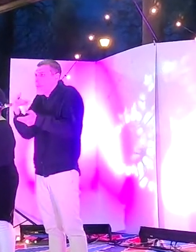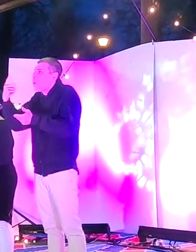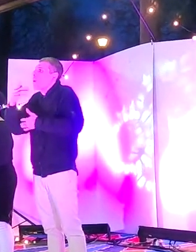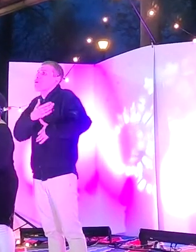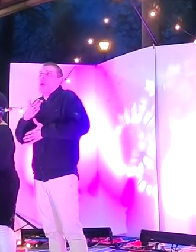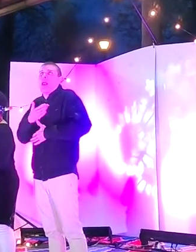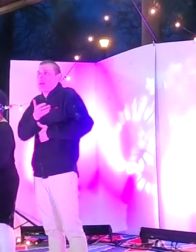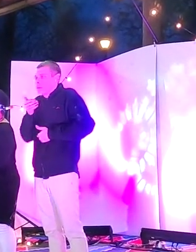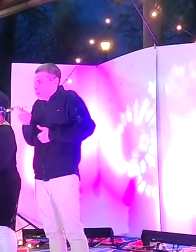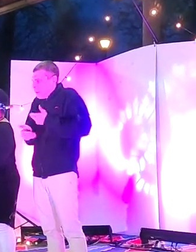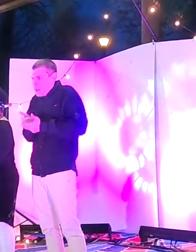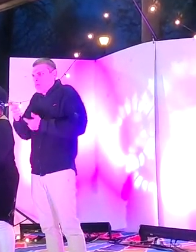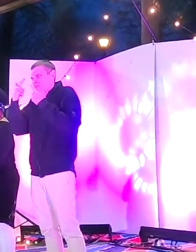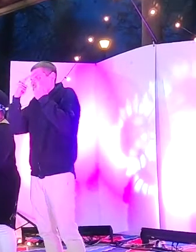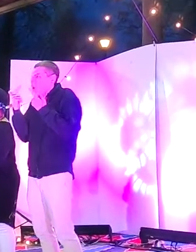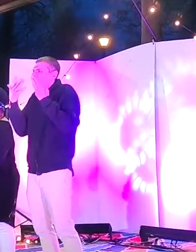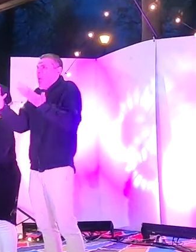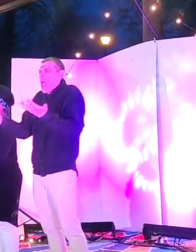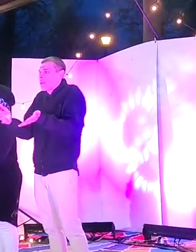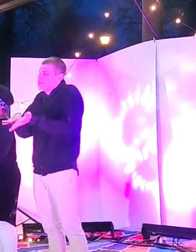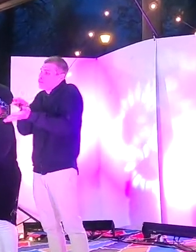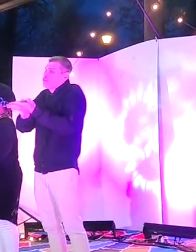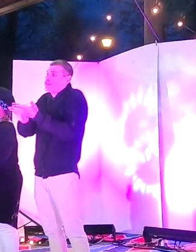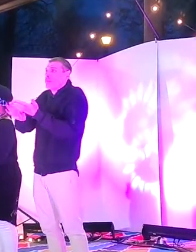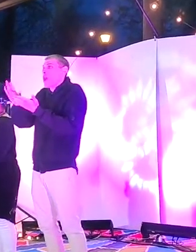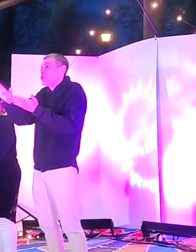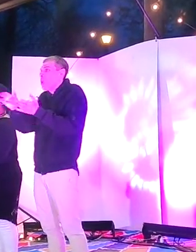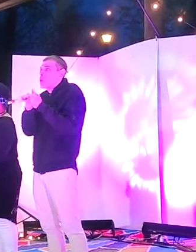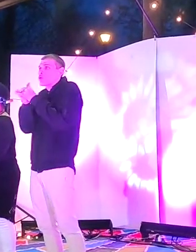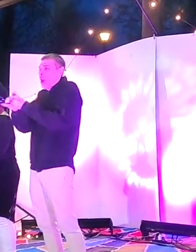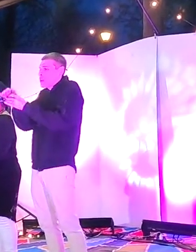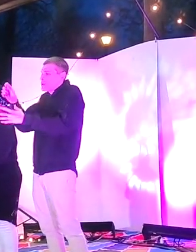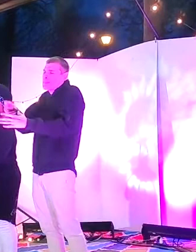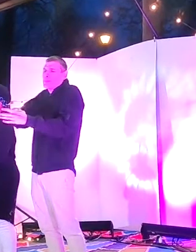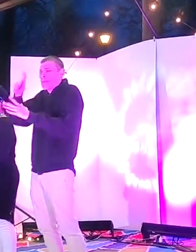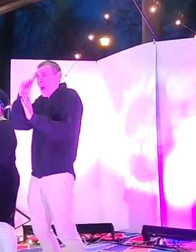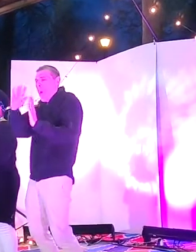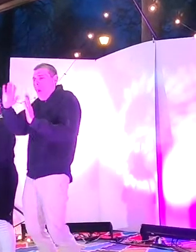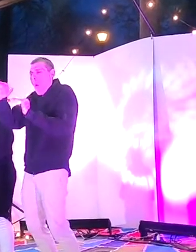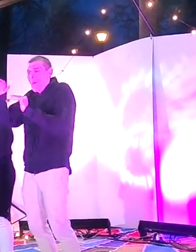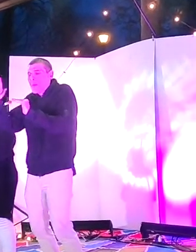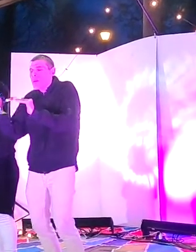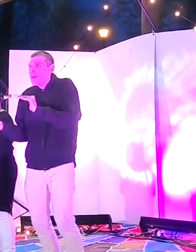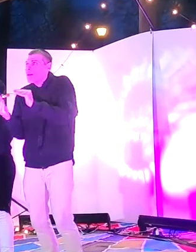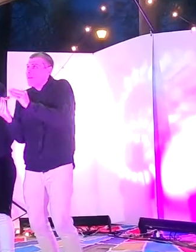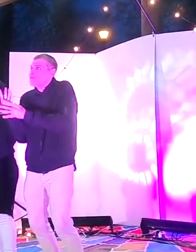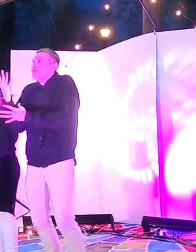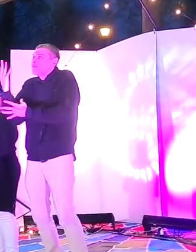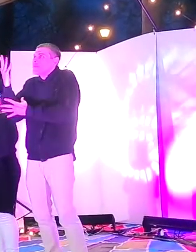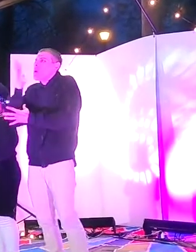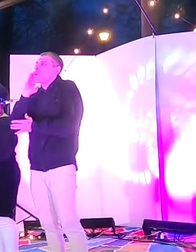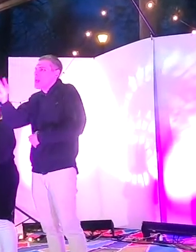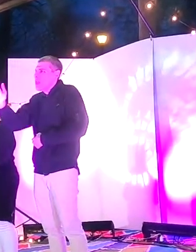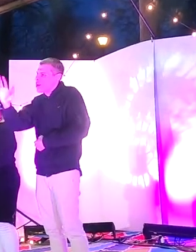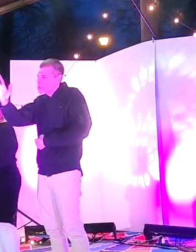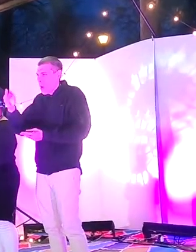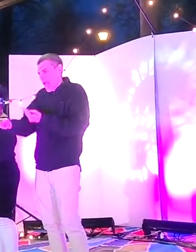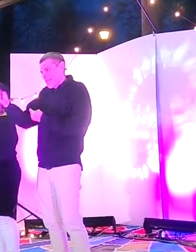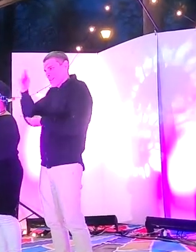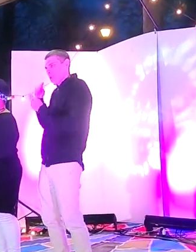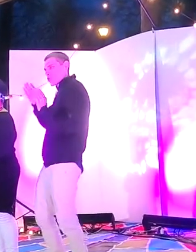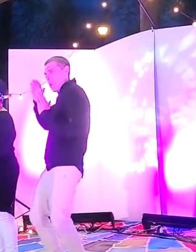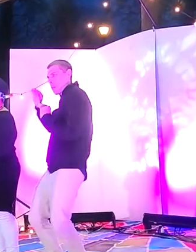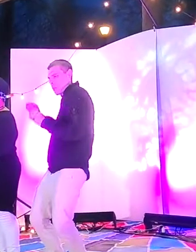a time. Go ahead, drop a dime into your treasures of hope and see your ancestral royalness. Feel the